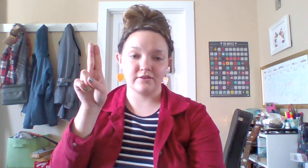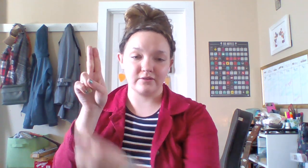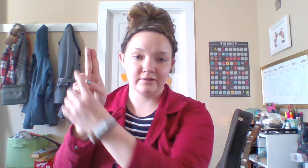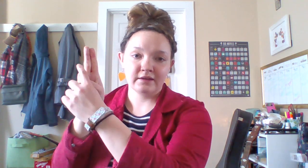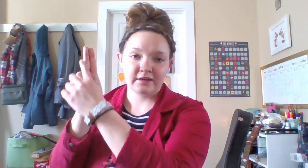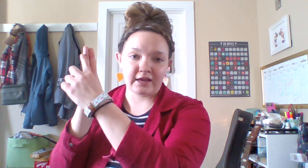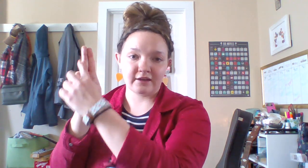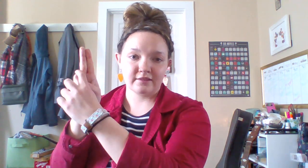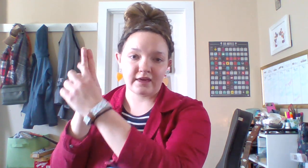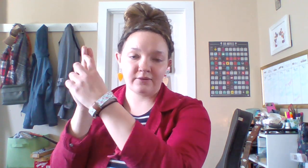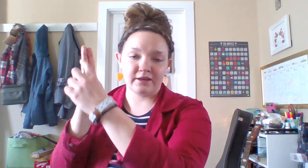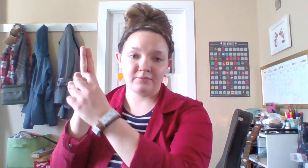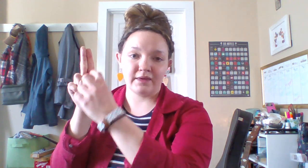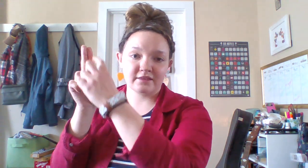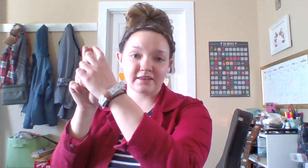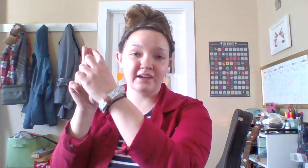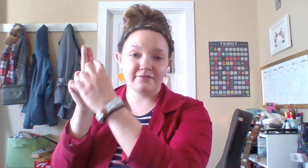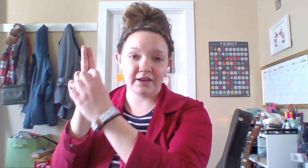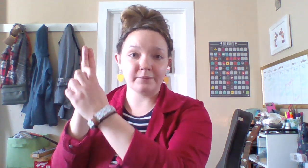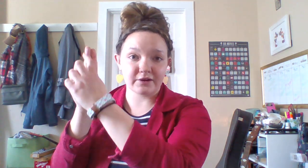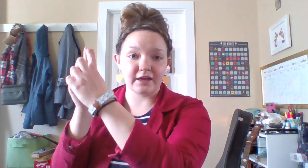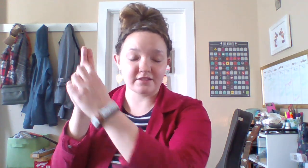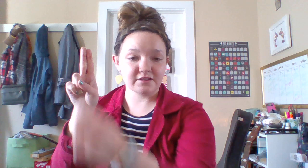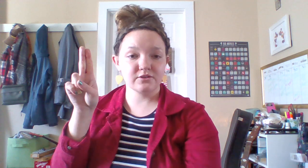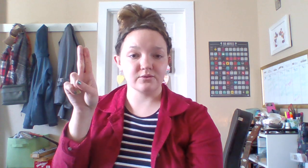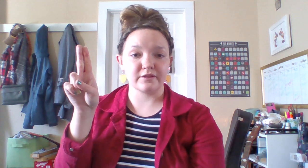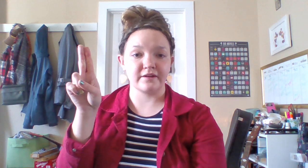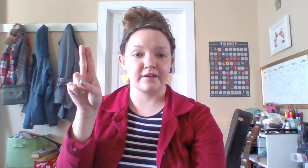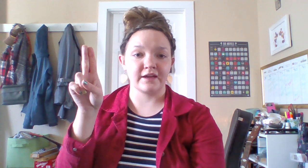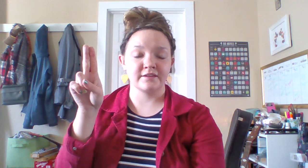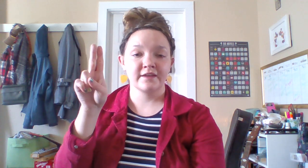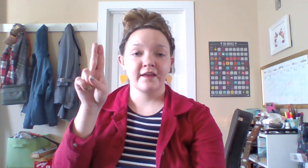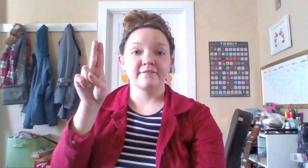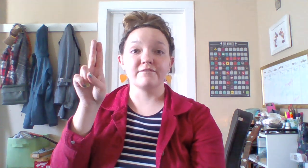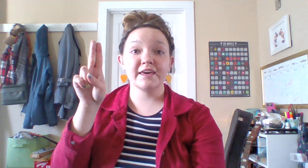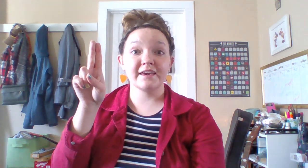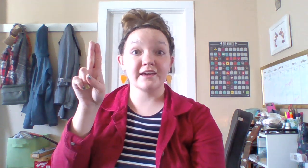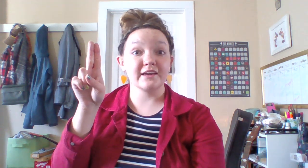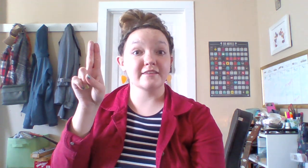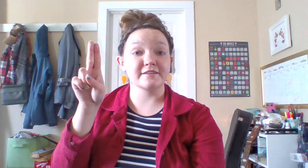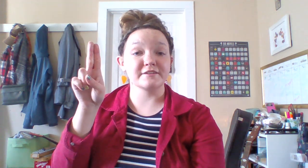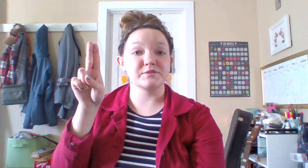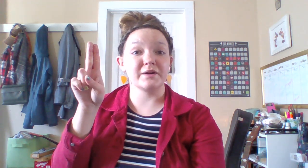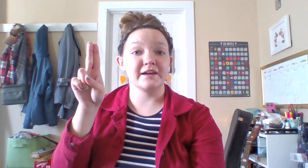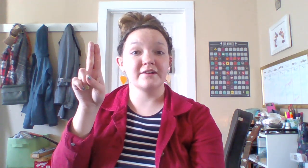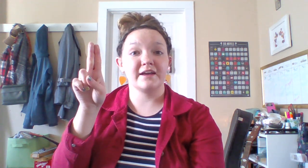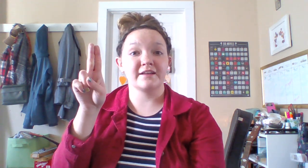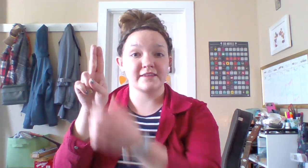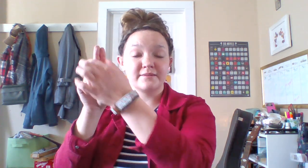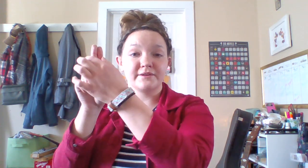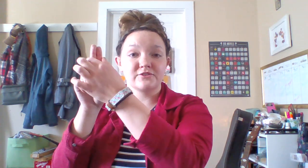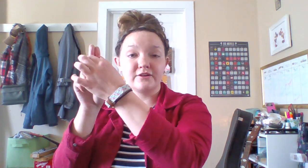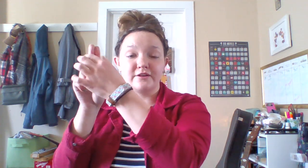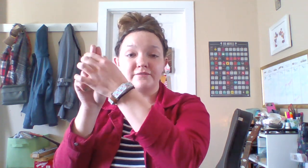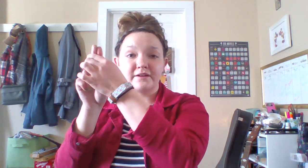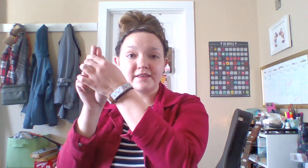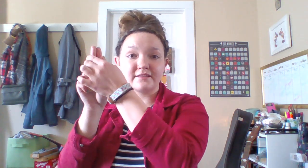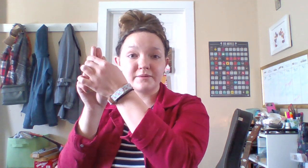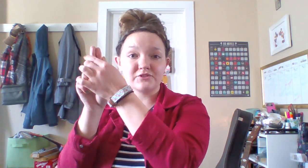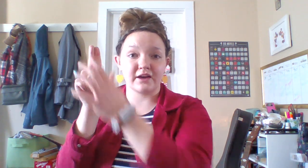U. Okay, that way it makes kind of an uppercase U with your hand. V, this is why your hands had to be, or your fingers had to be shut